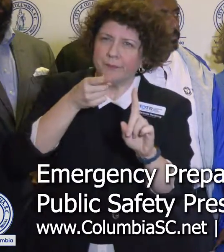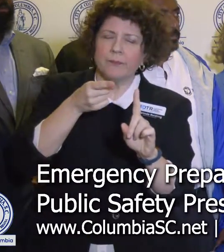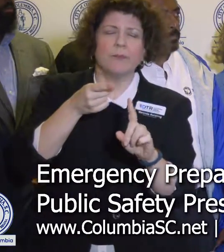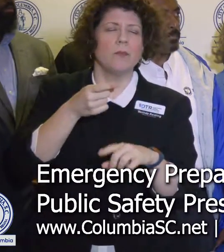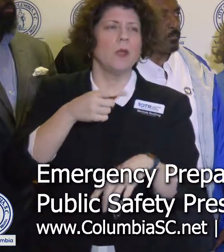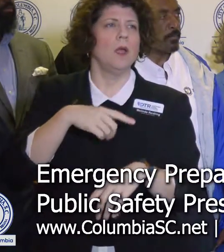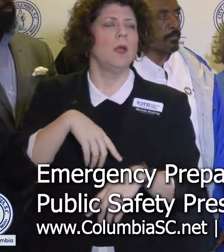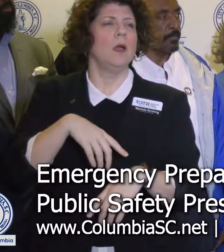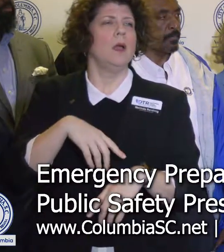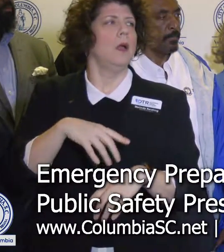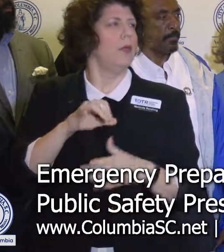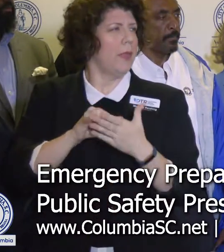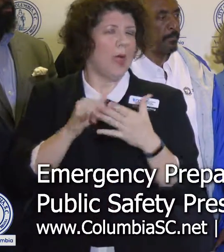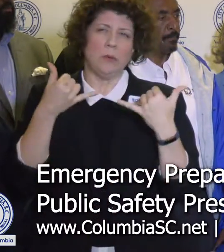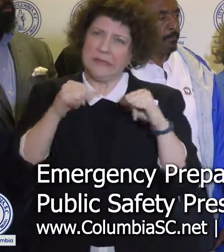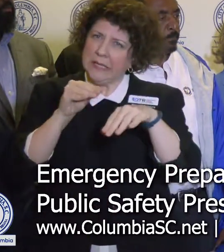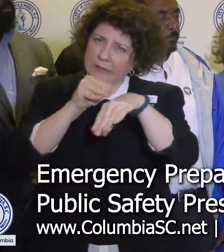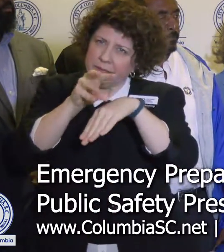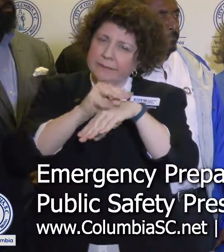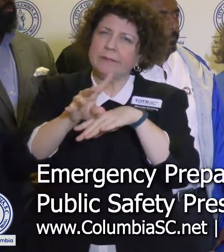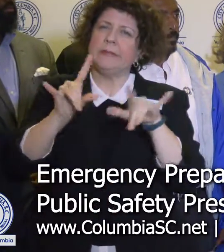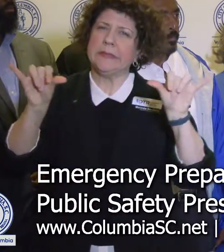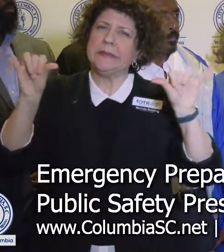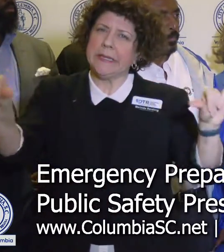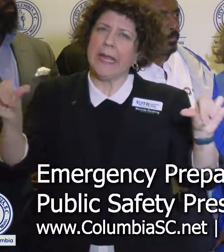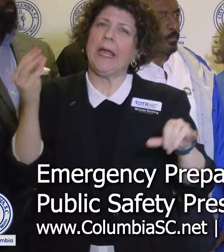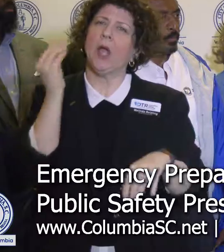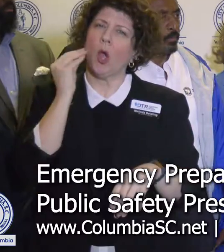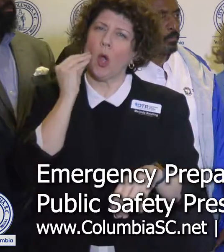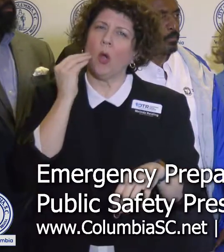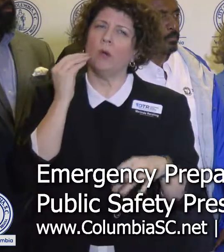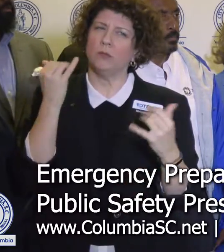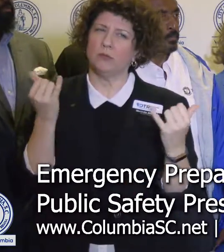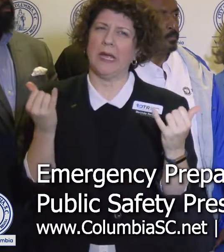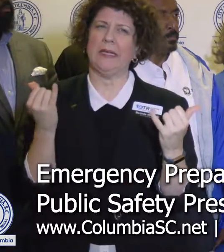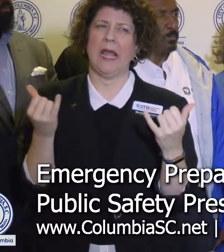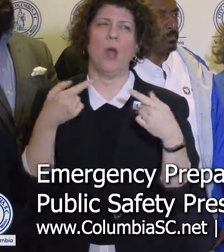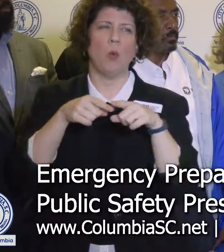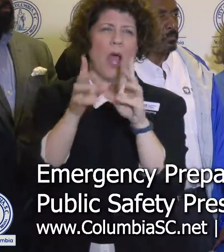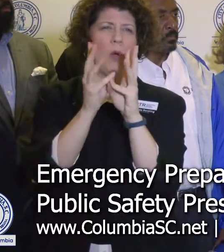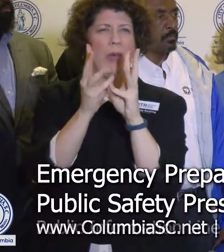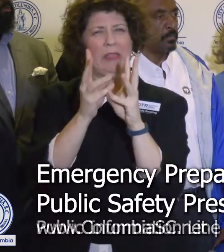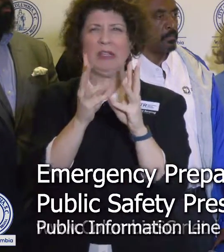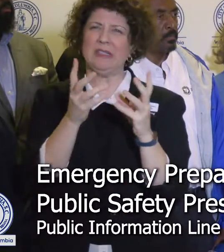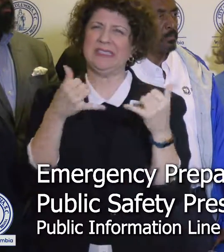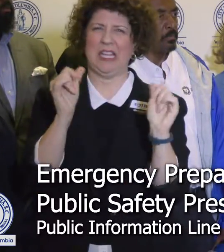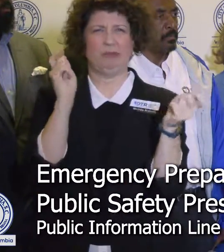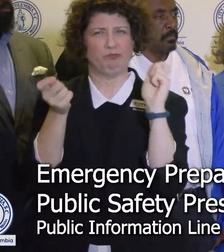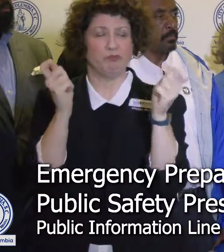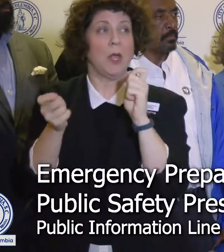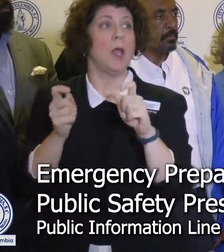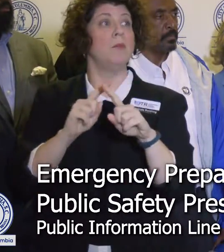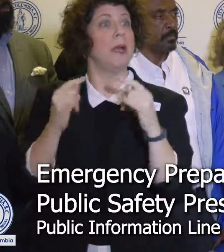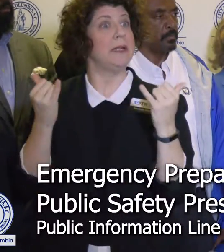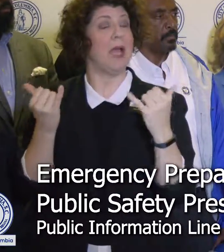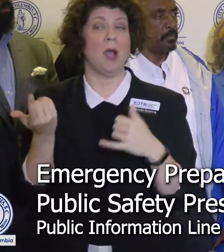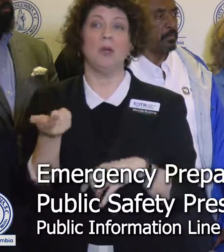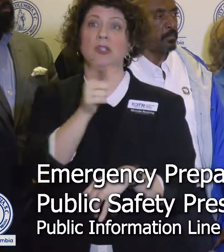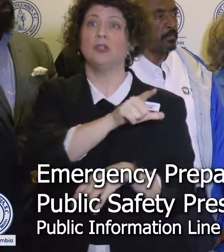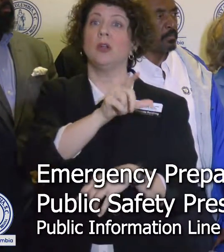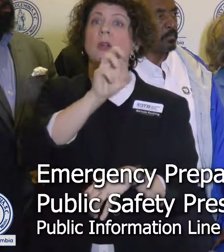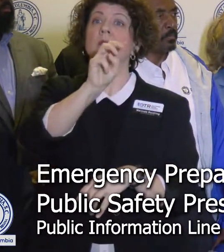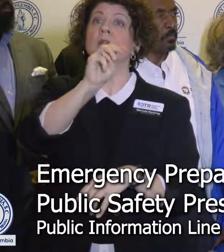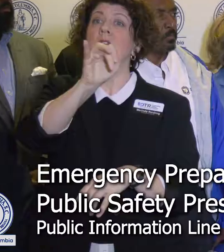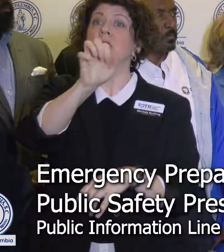would advise that you stay home during this period of weather uncertainty. So with that, I'll hand off to Mayor